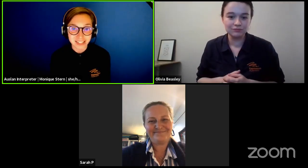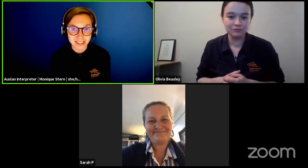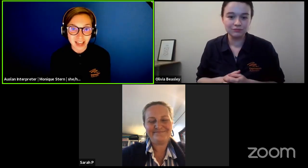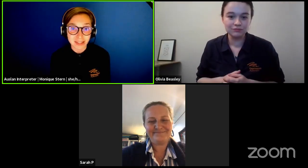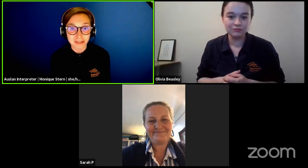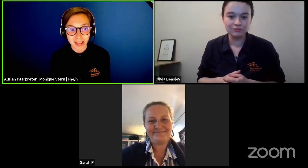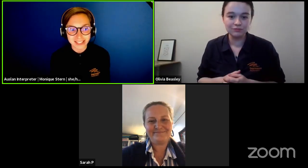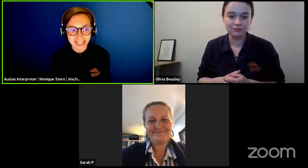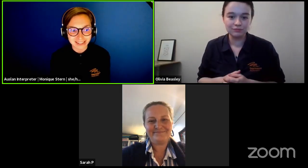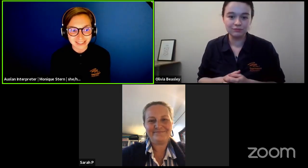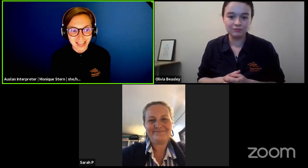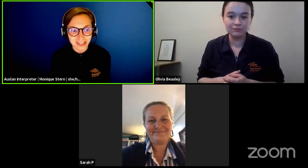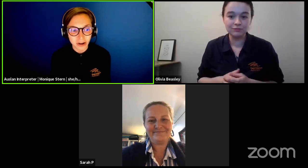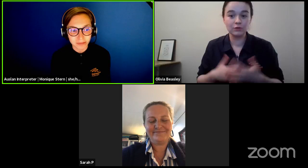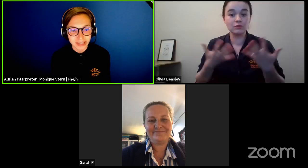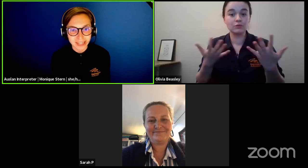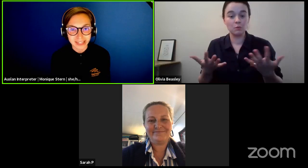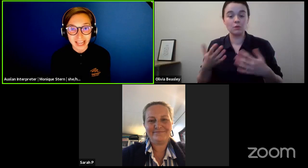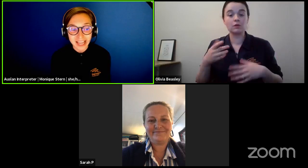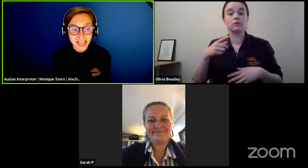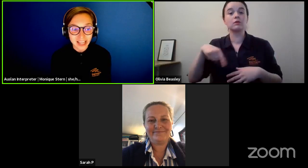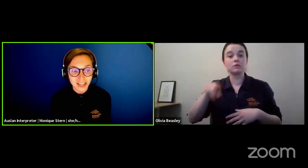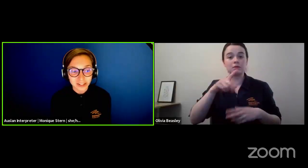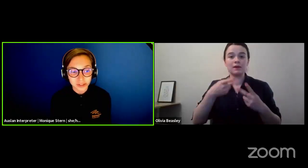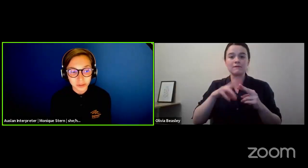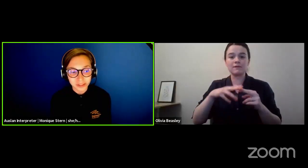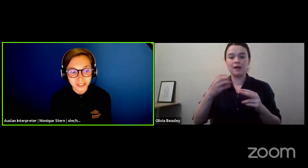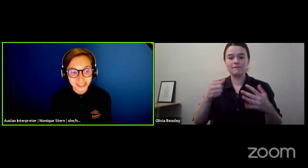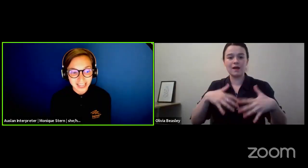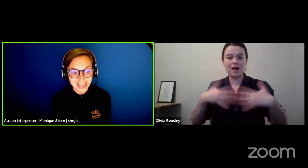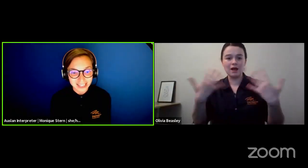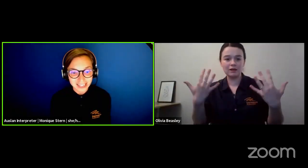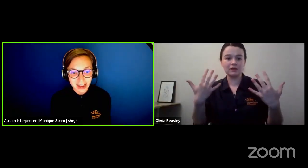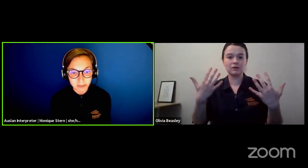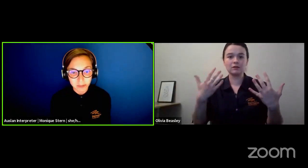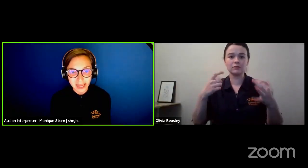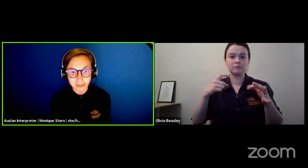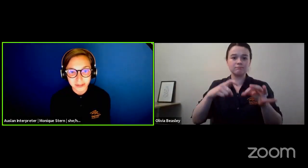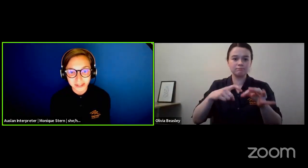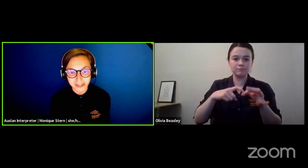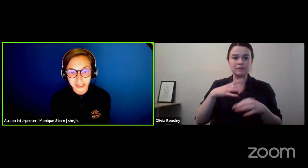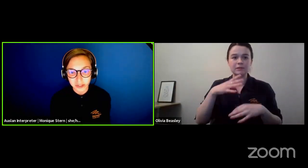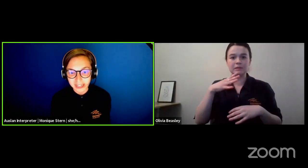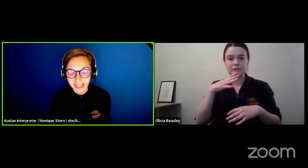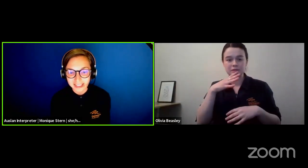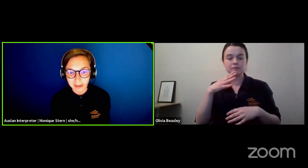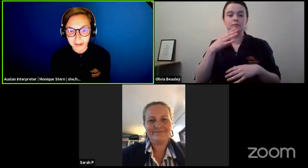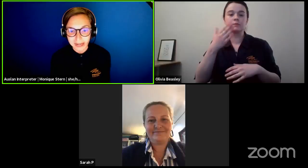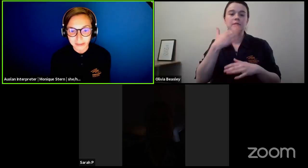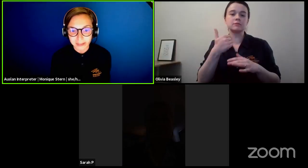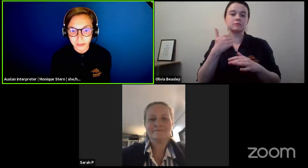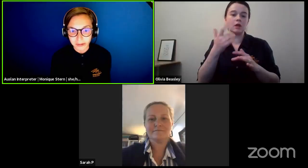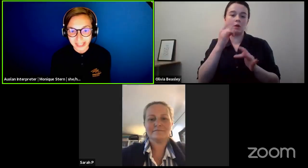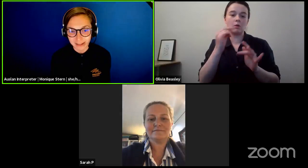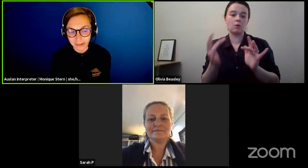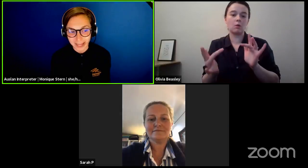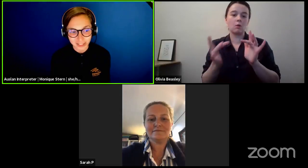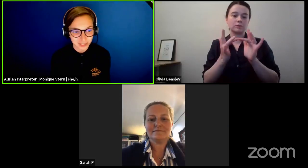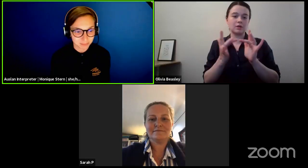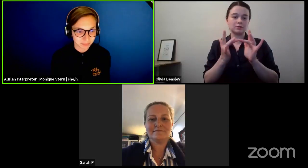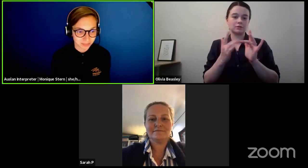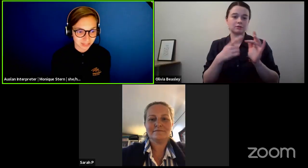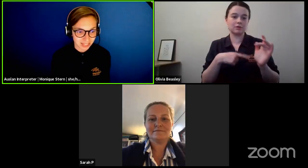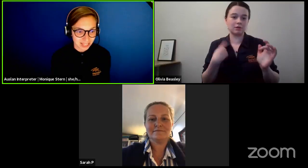be thanks to having the vaccine. And then hopefully in short time, we'll be able to enjoy each other's company once more